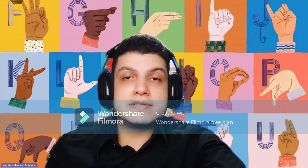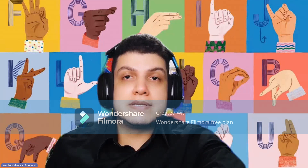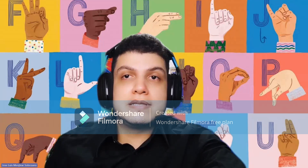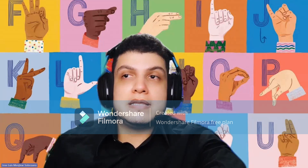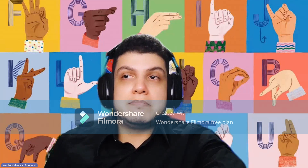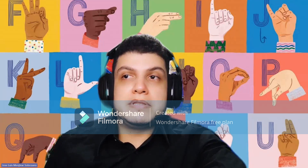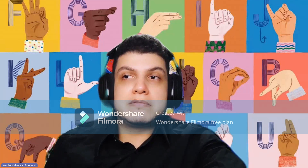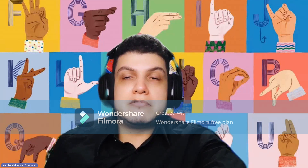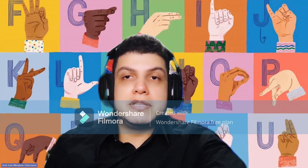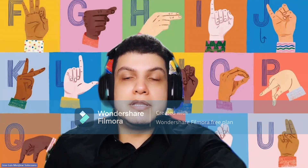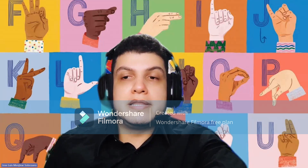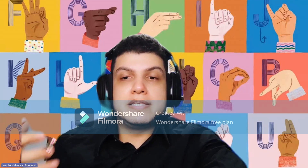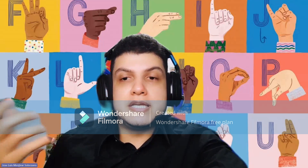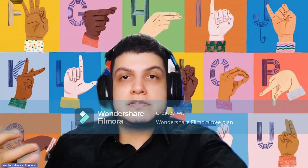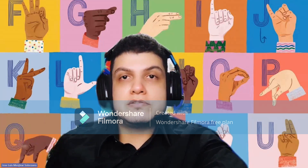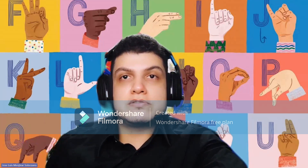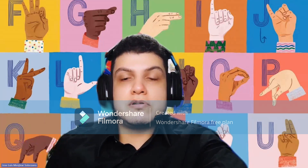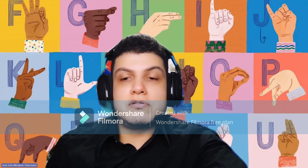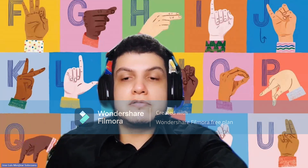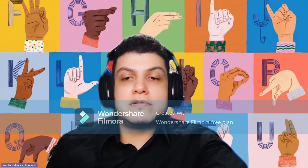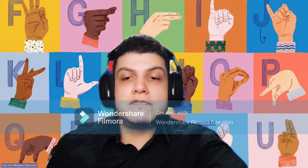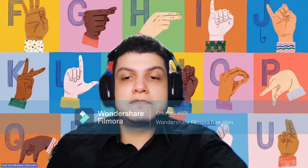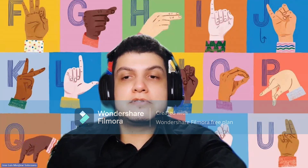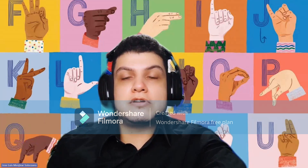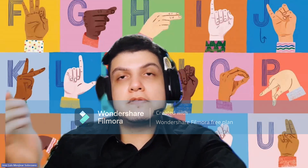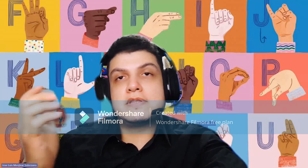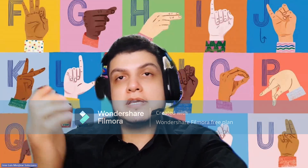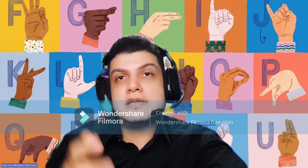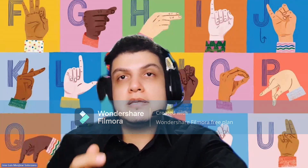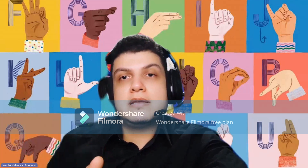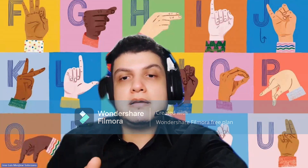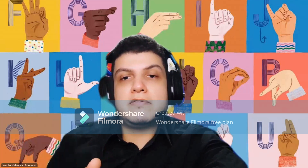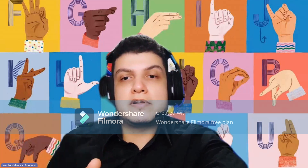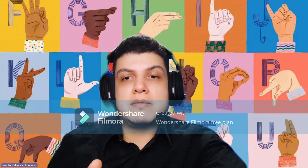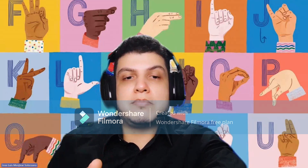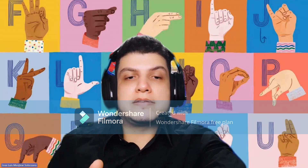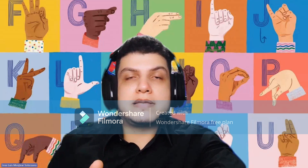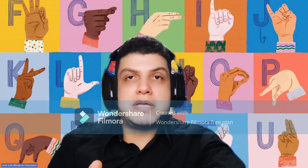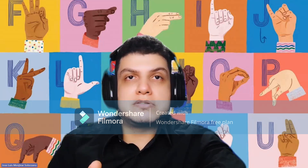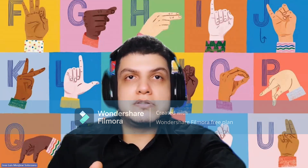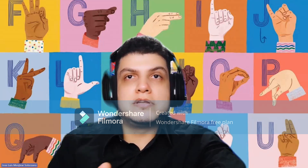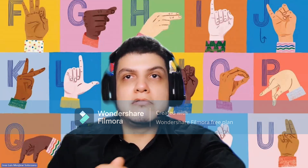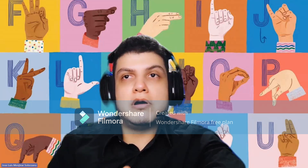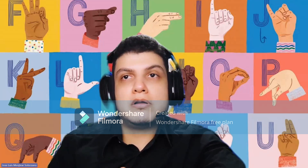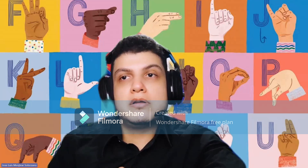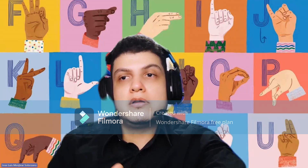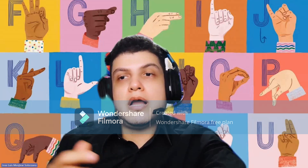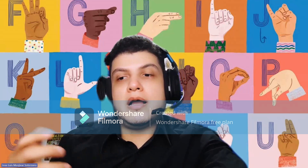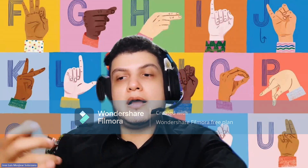differences between the gestures or of something. For example, as I mentioned, the rock,